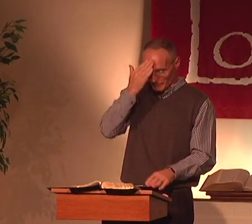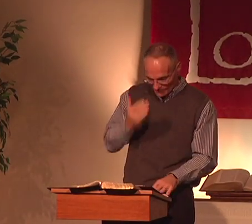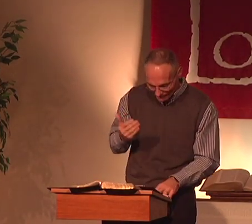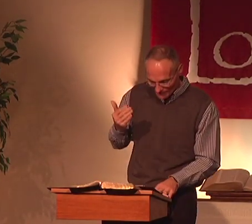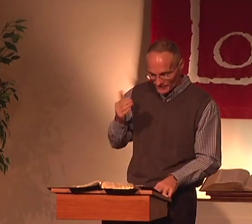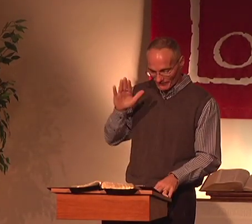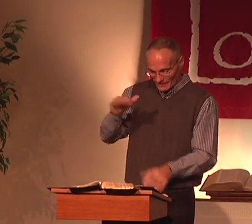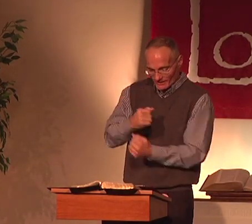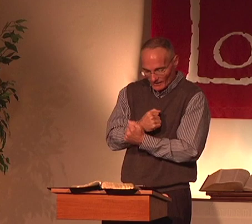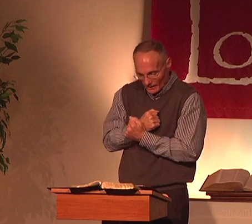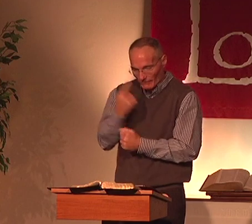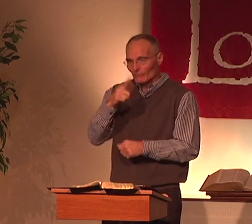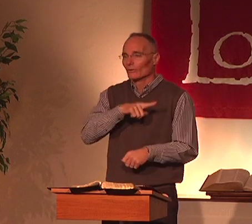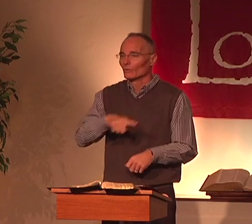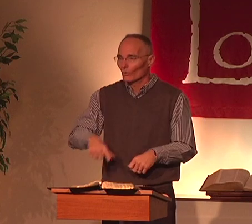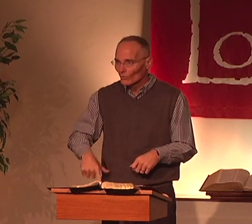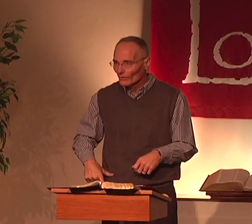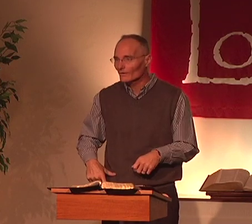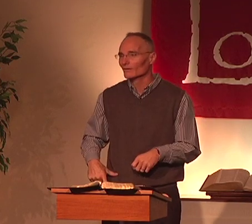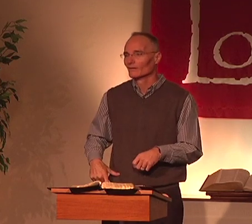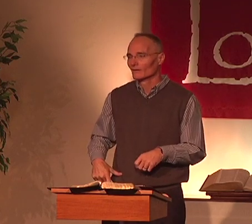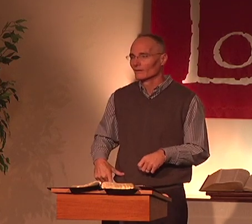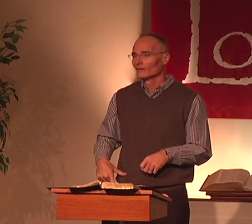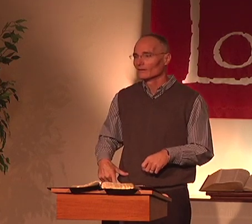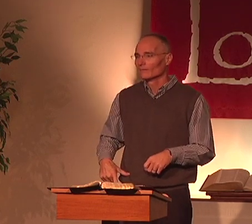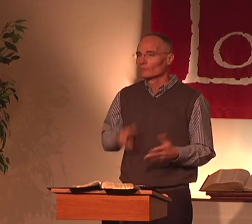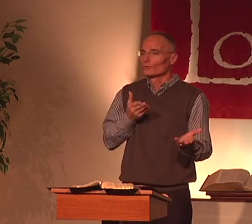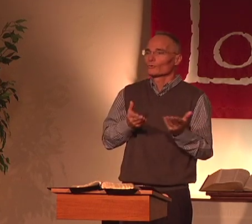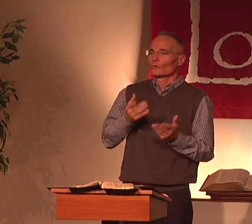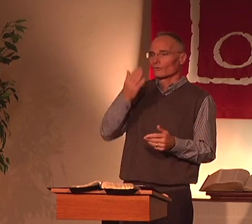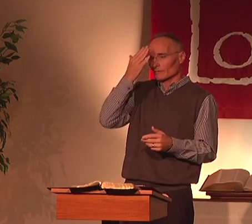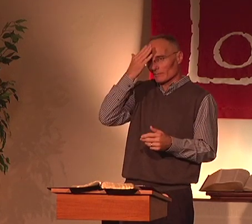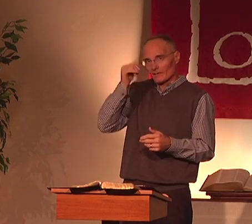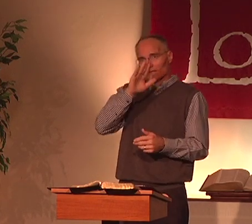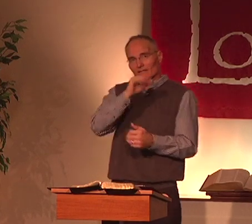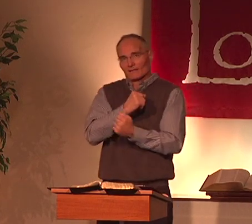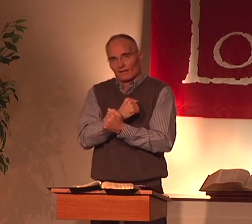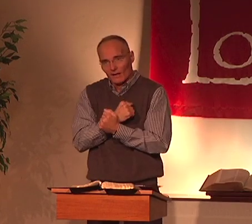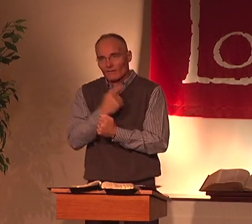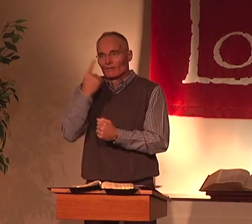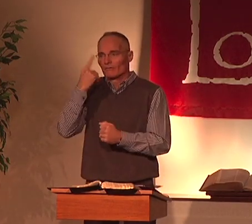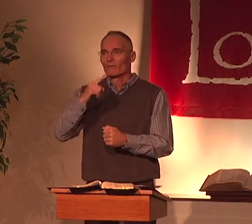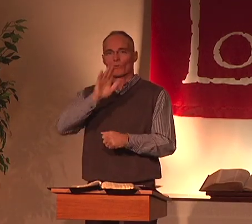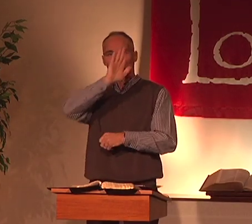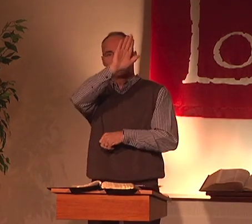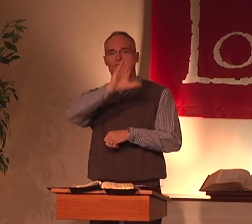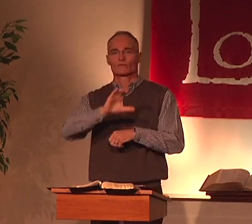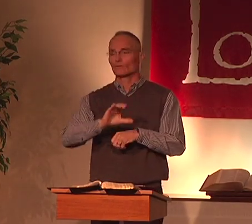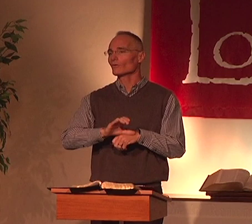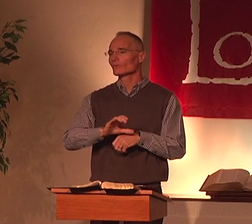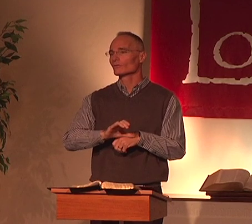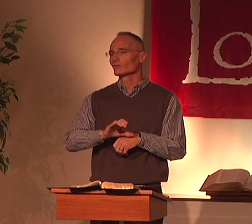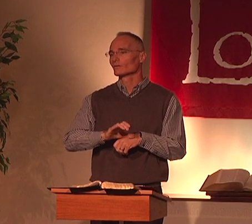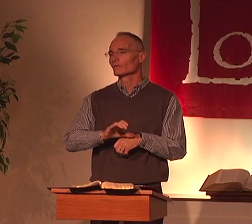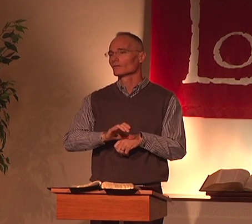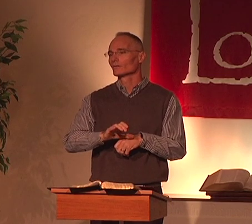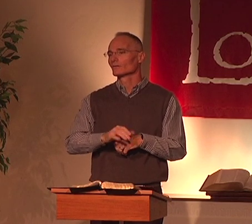He He serves He Because of His love For the Lord He serves Because of His love For his Church